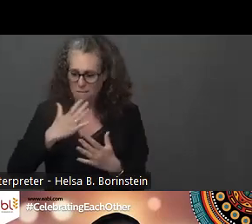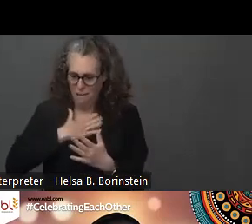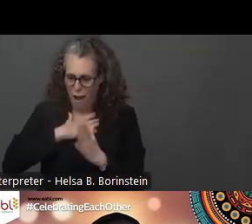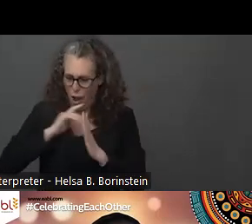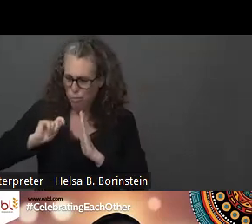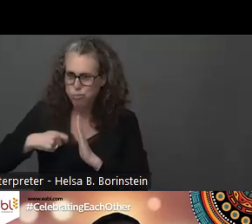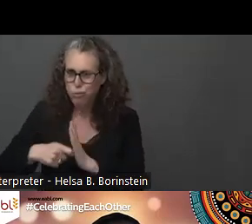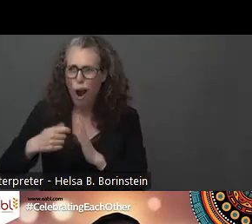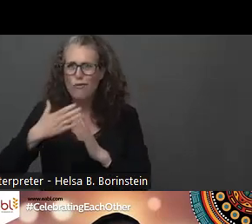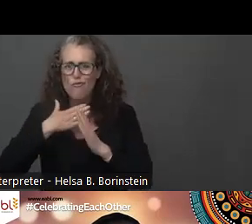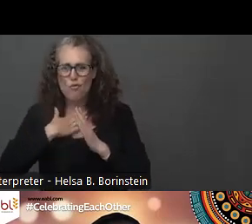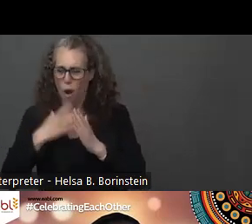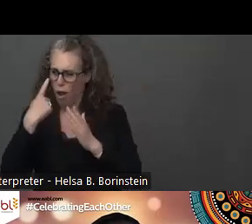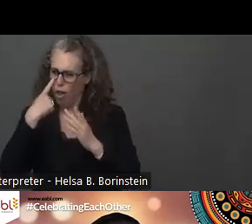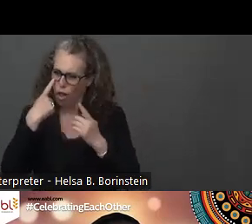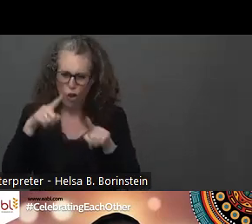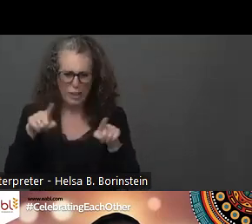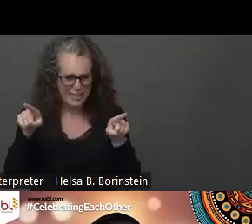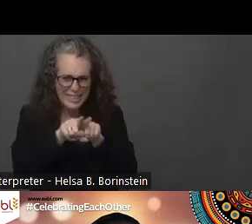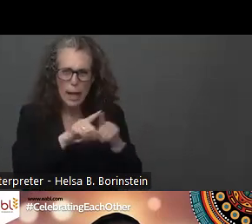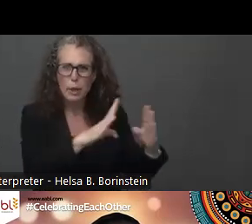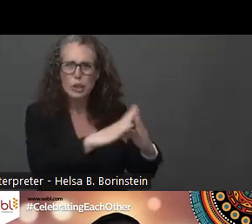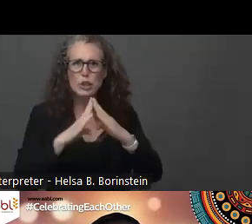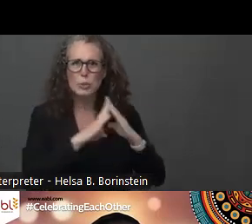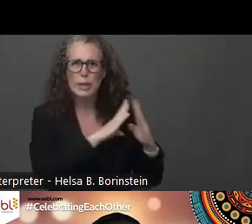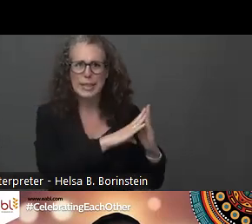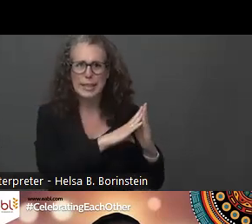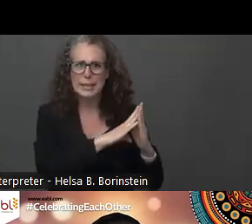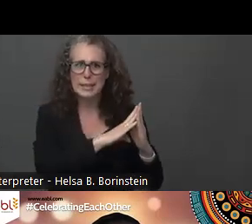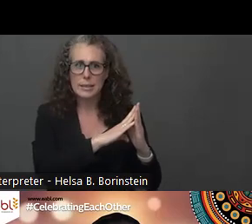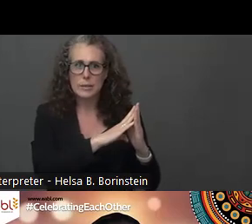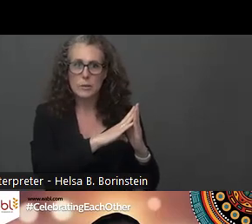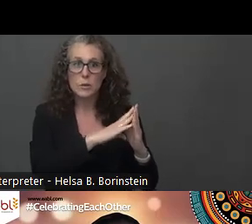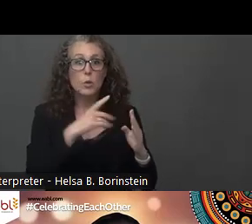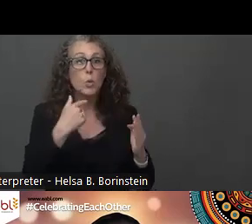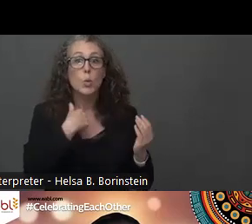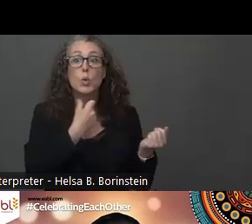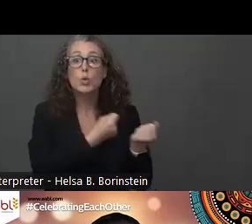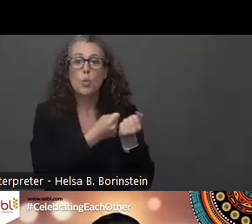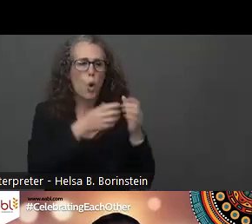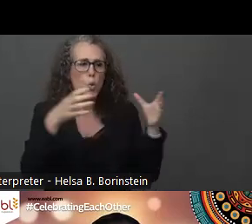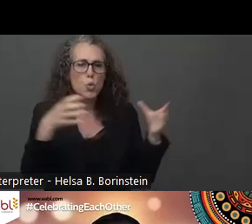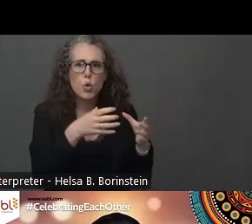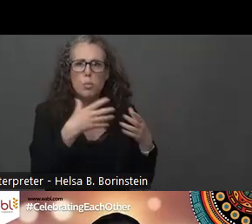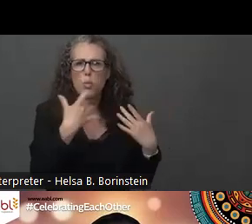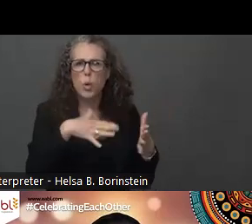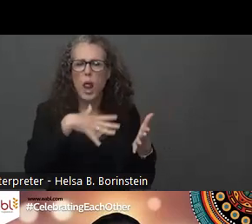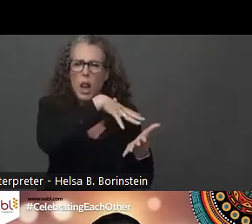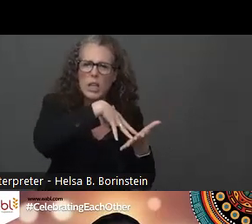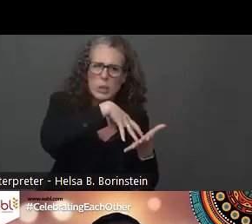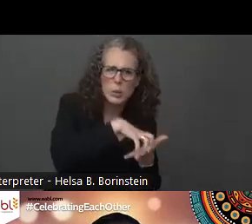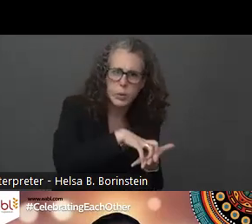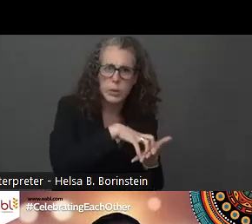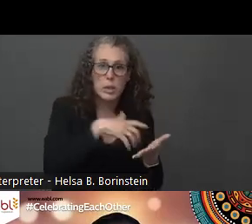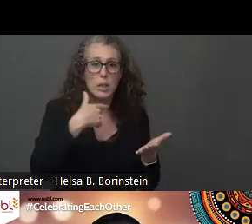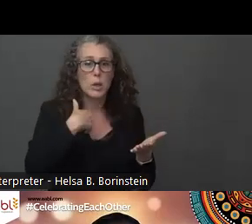the communities that we were in. So we went in and decided to support disadvantaged groups. So in our call to get more and more